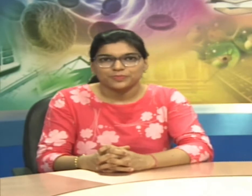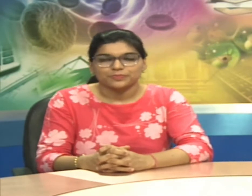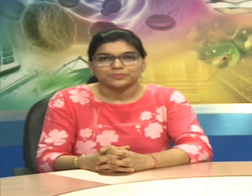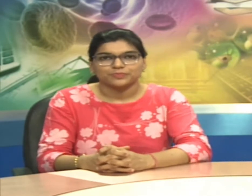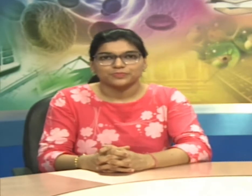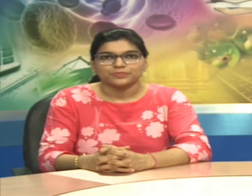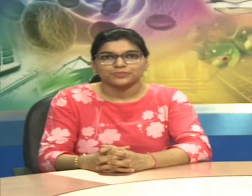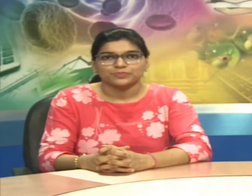revenue.